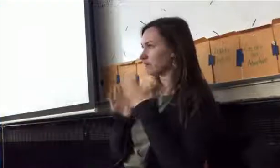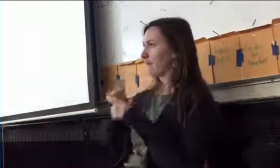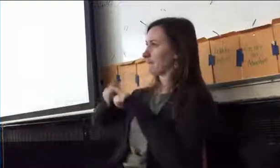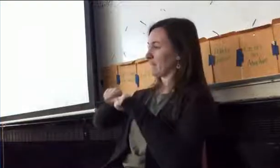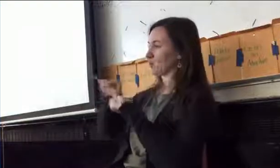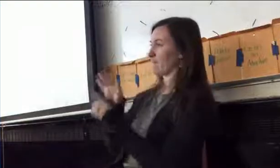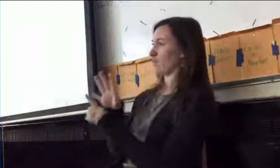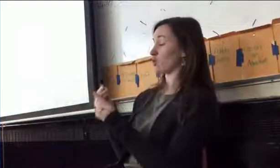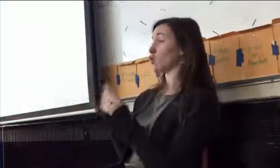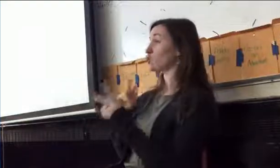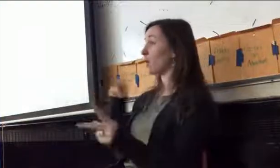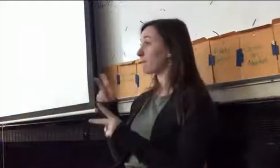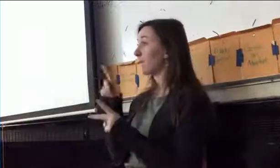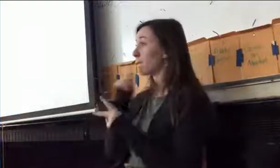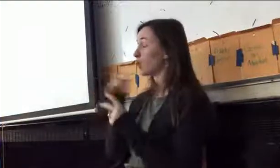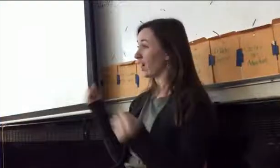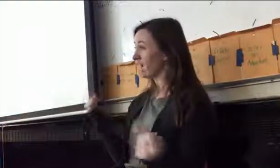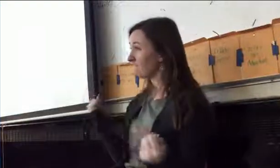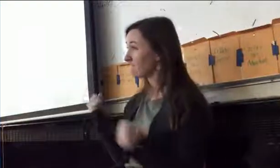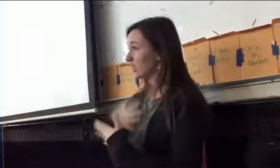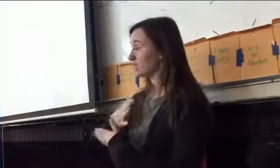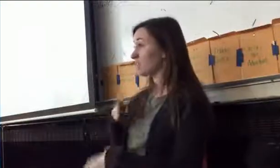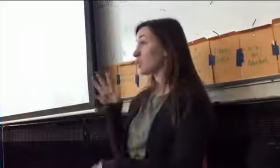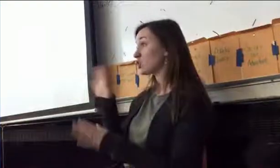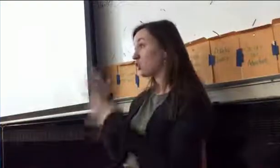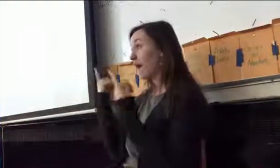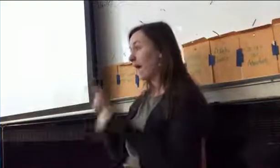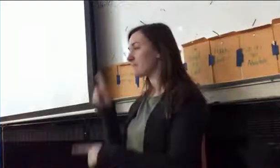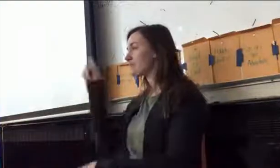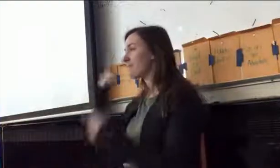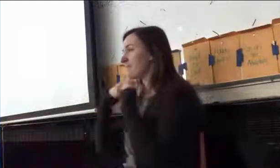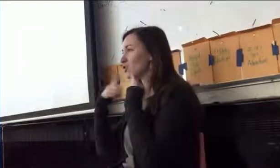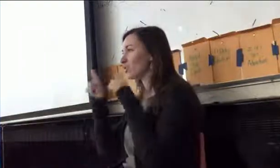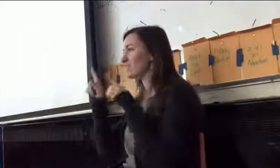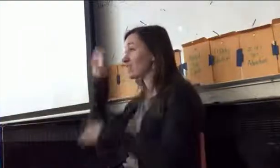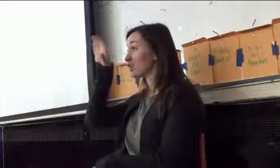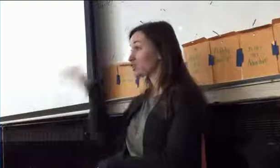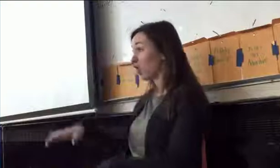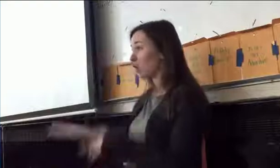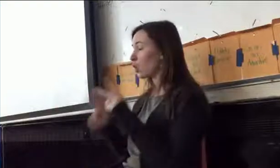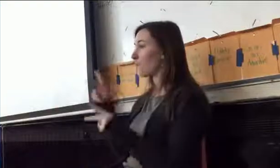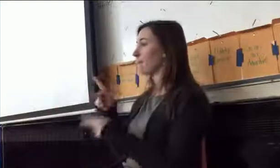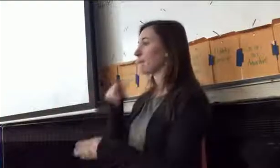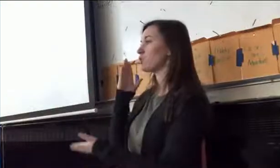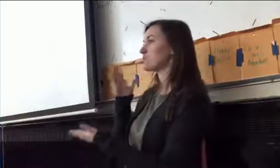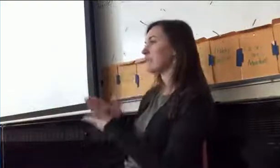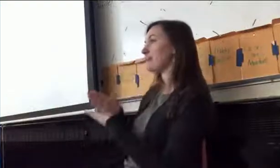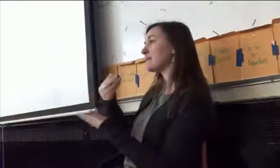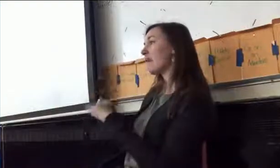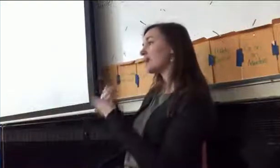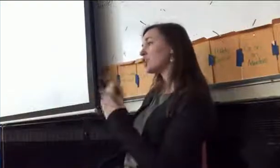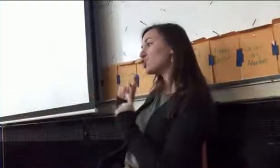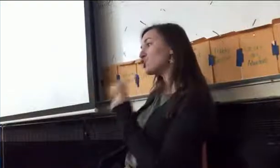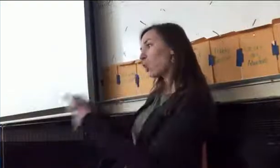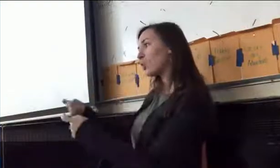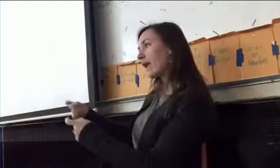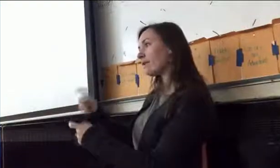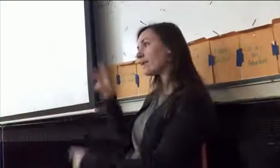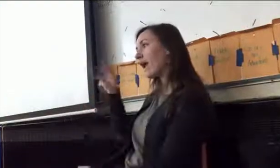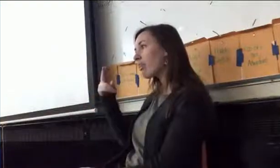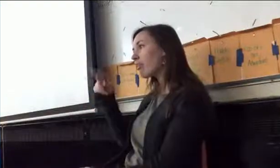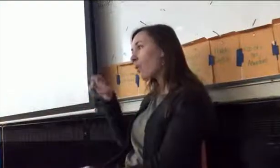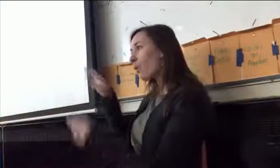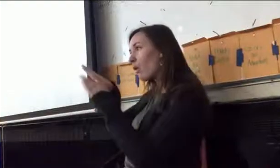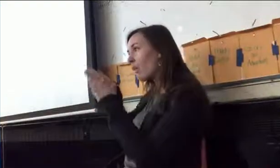have this fear of it. So what happens is, this works. In Chicago, people stop donating to the whole house. People stop volunteering at the whole